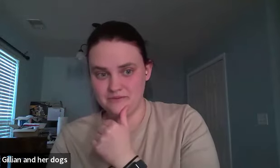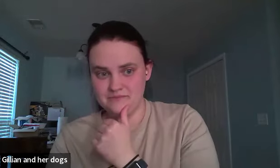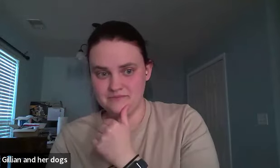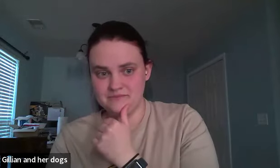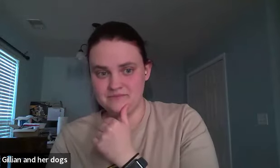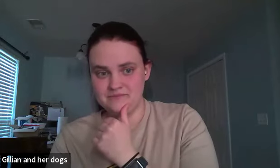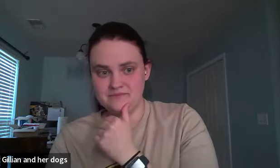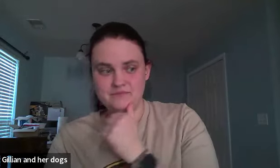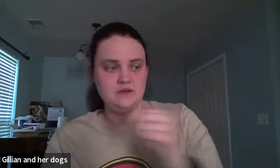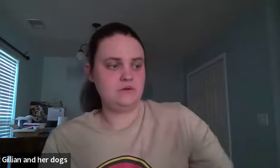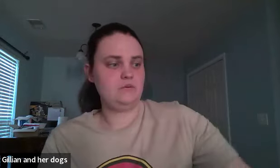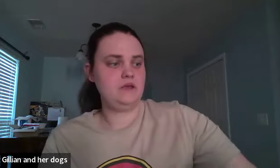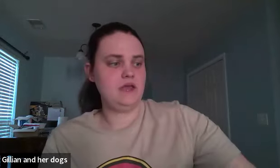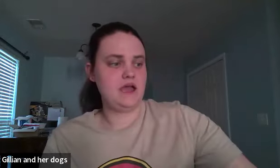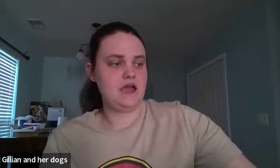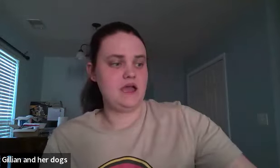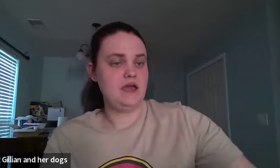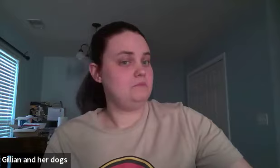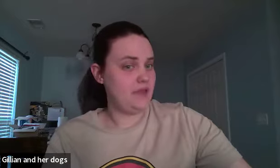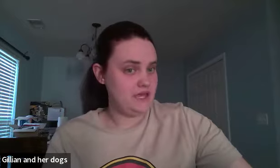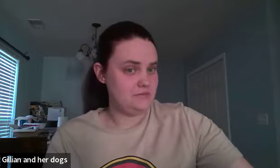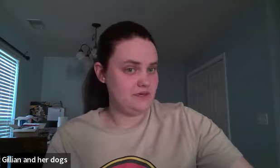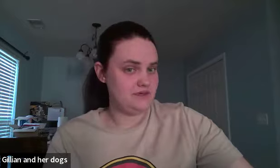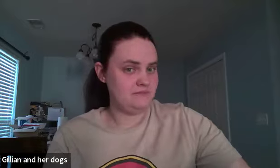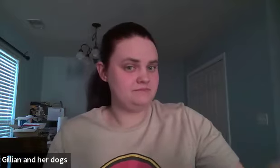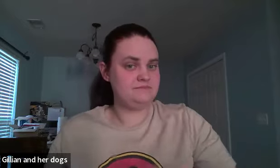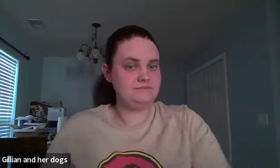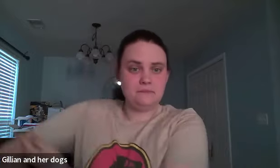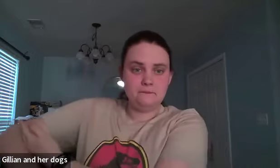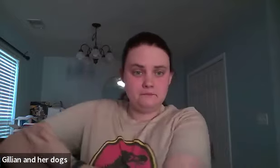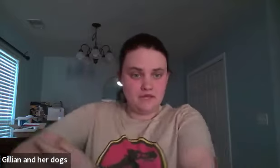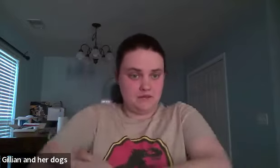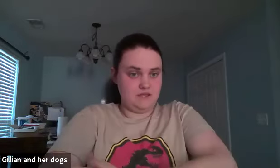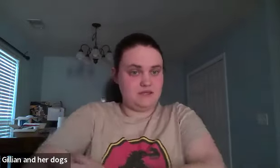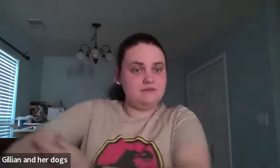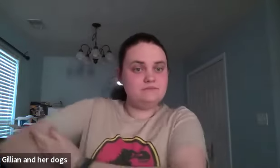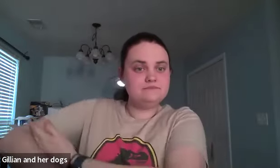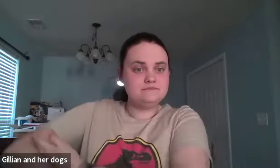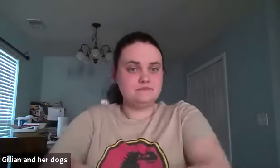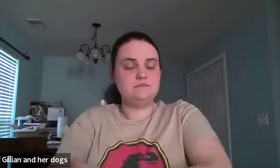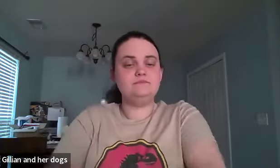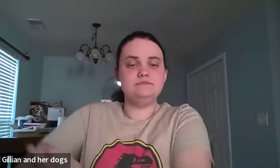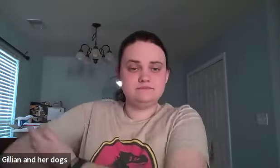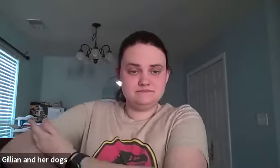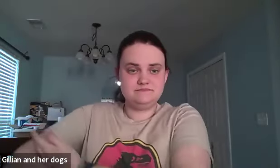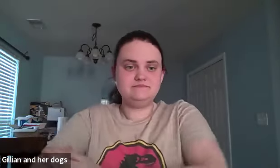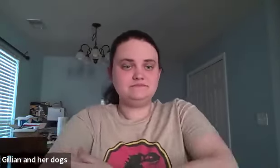Girl. We had baby, baby.